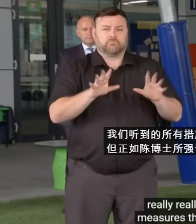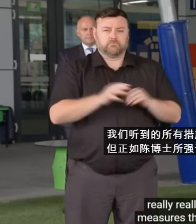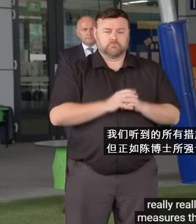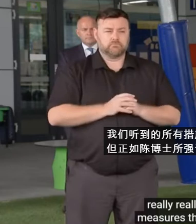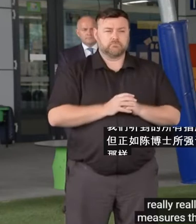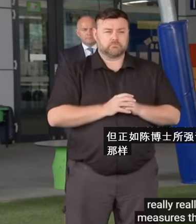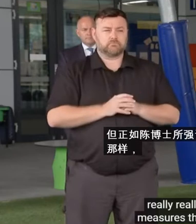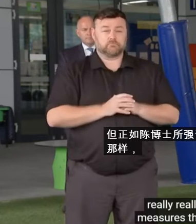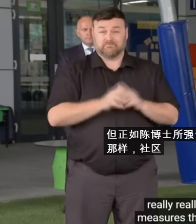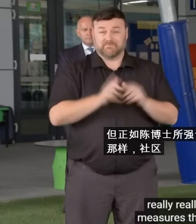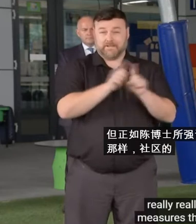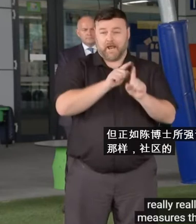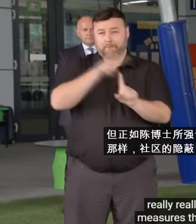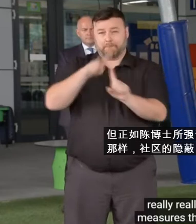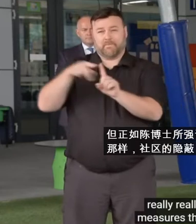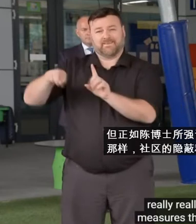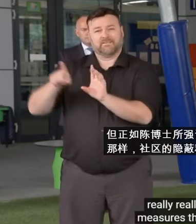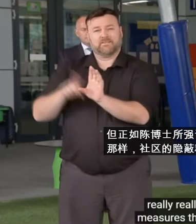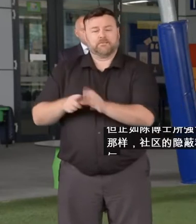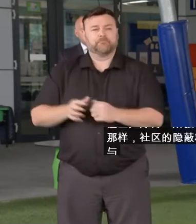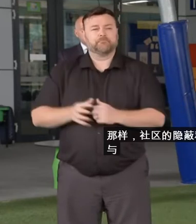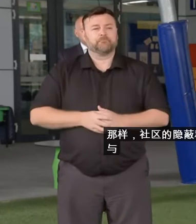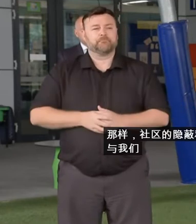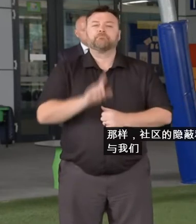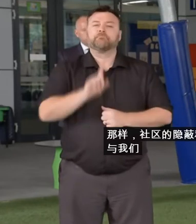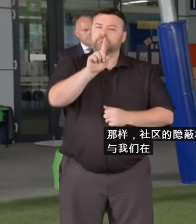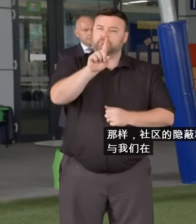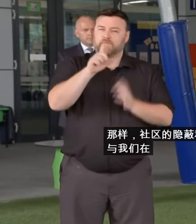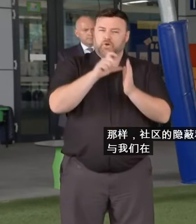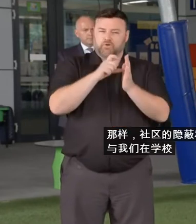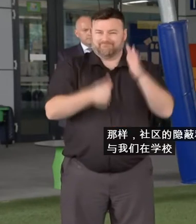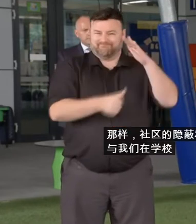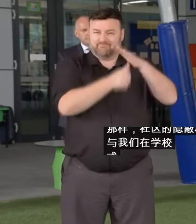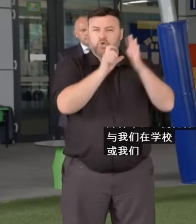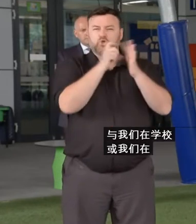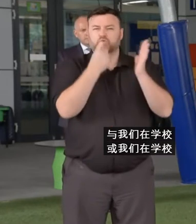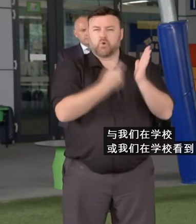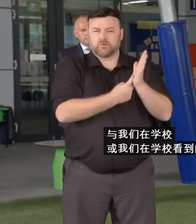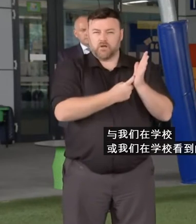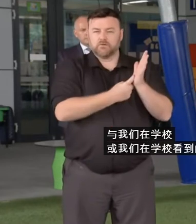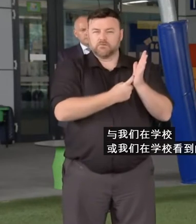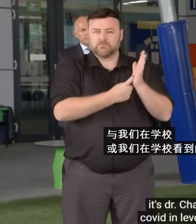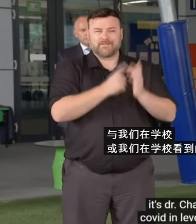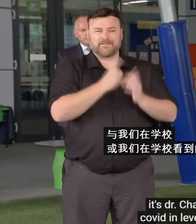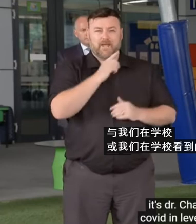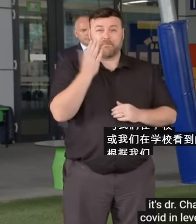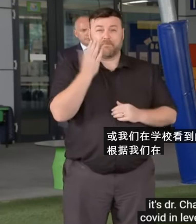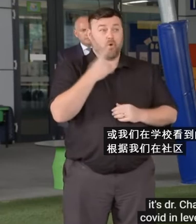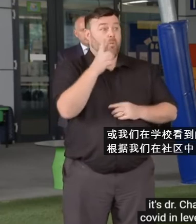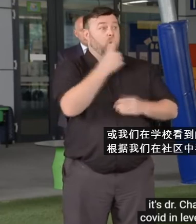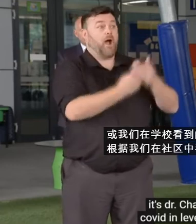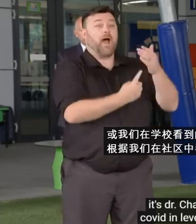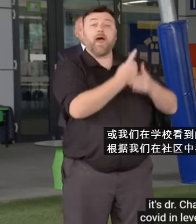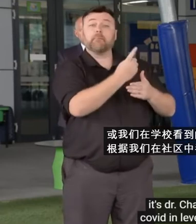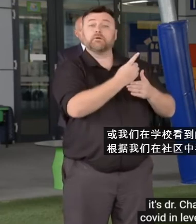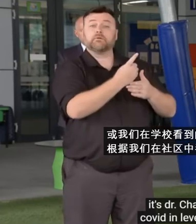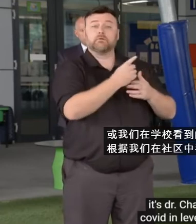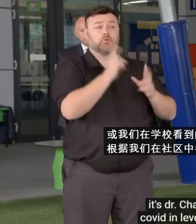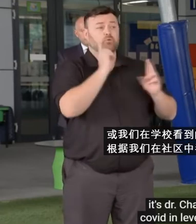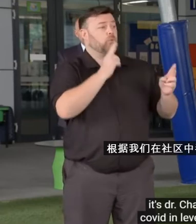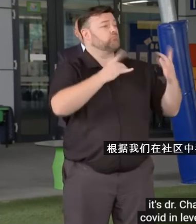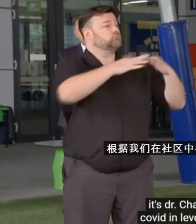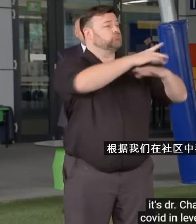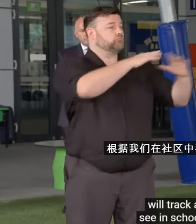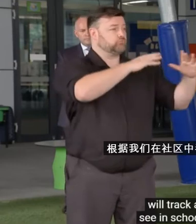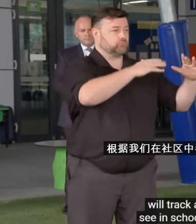emphasised, COVID levels in the community will track along with what we see in schools, or what we see in schools rather will track along with what we